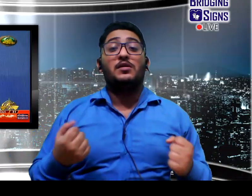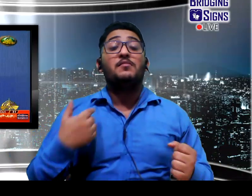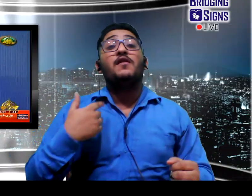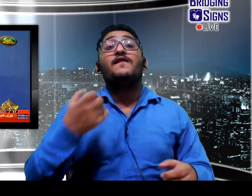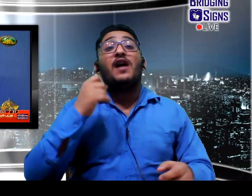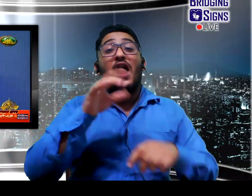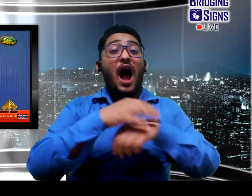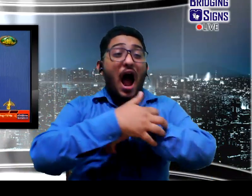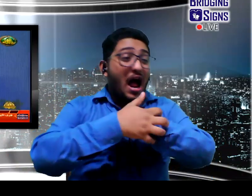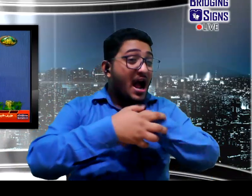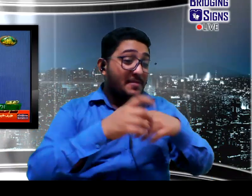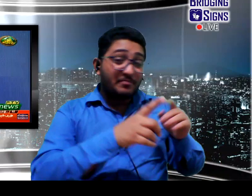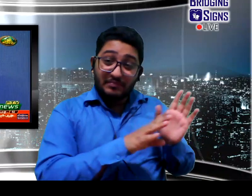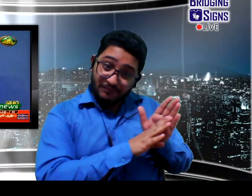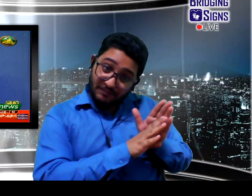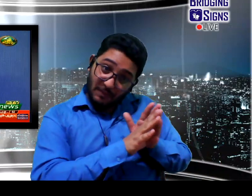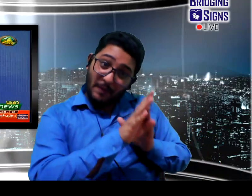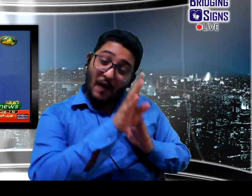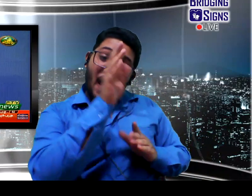out of poverty.